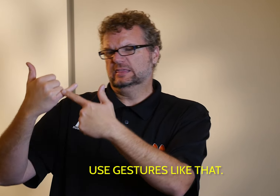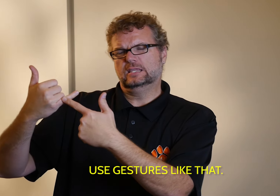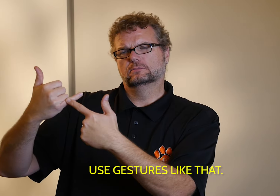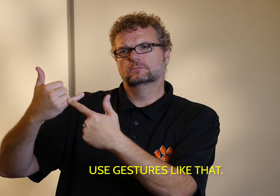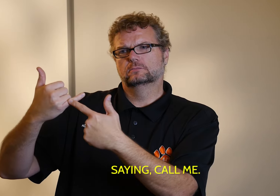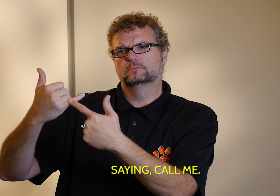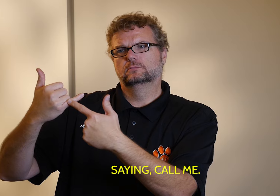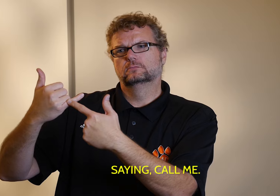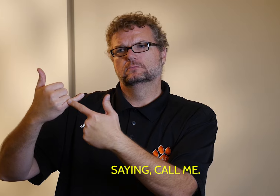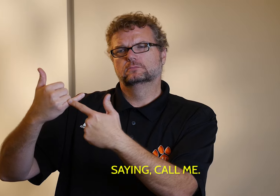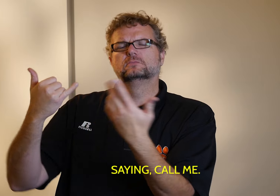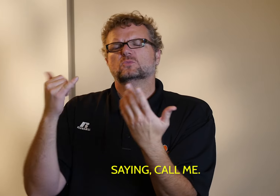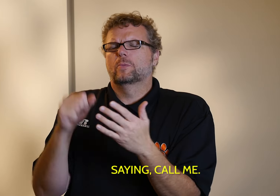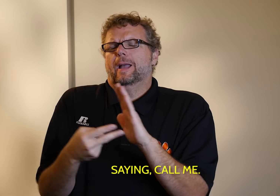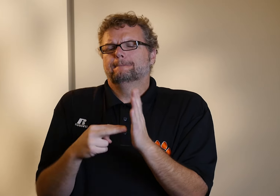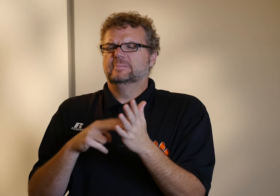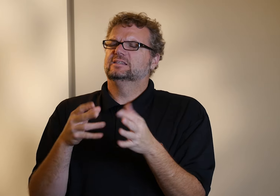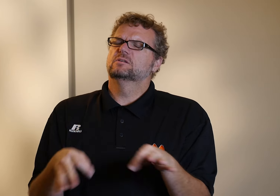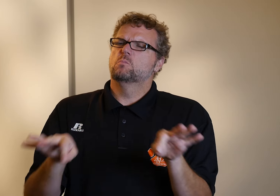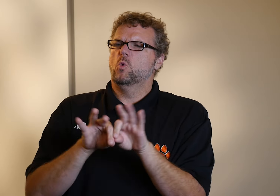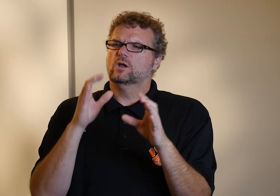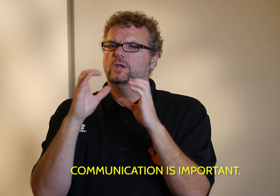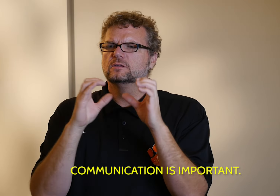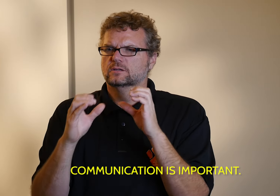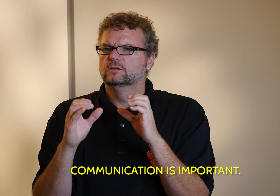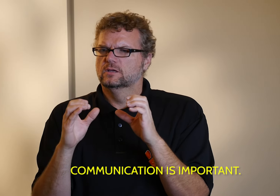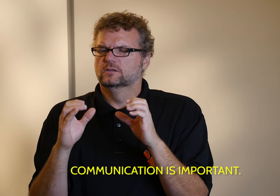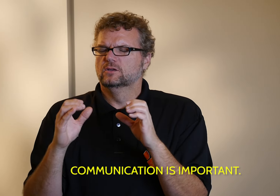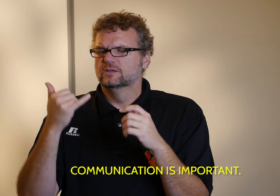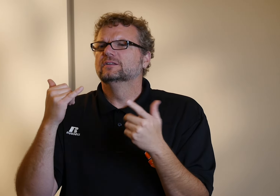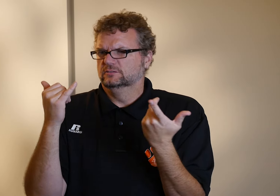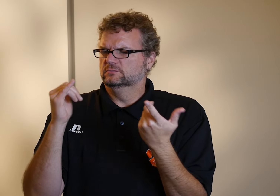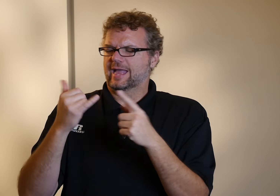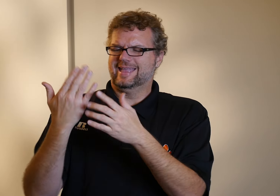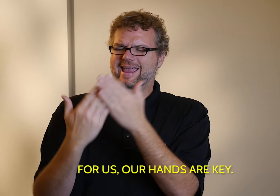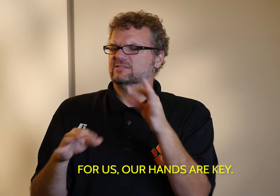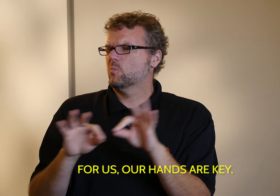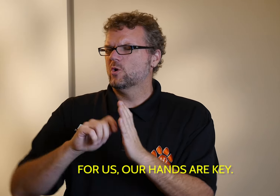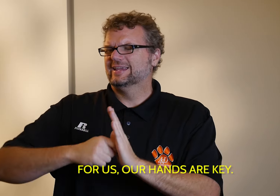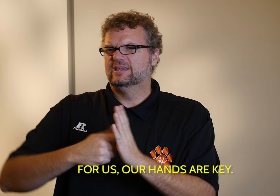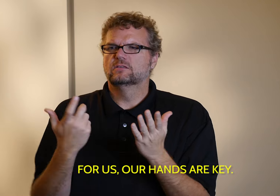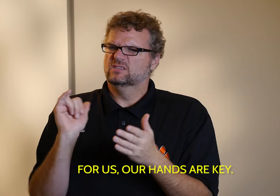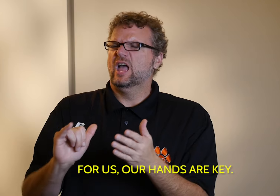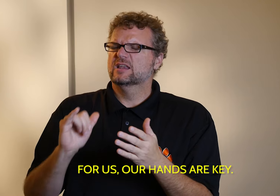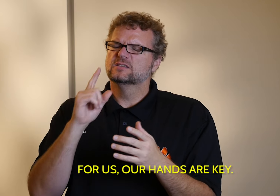like that, saying, call me. Communication is important. And for us, our hands are key.